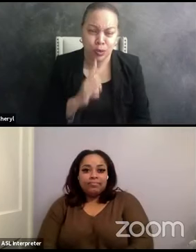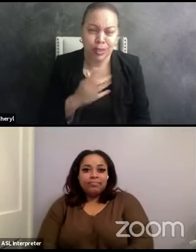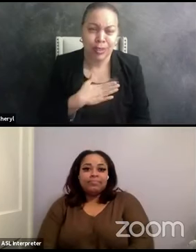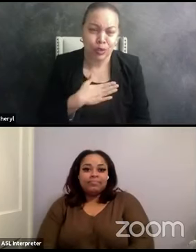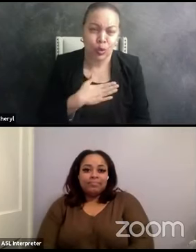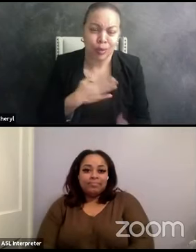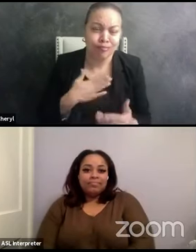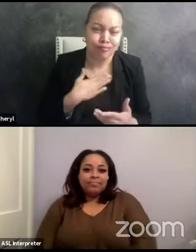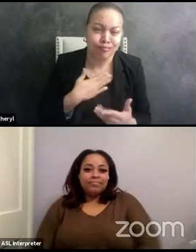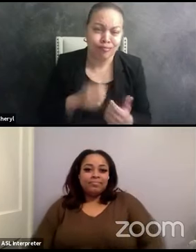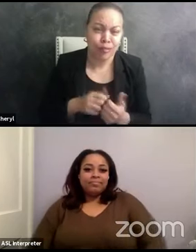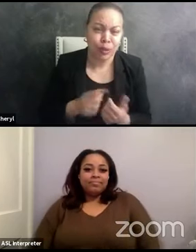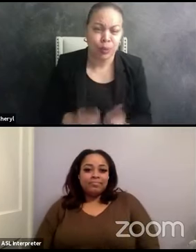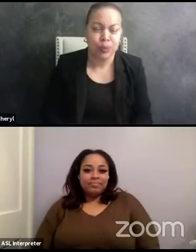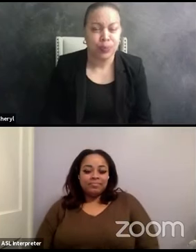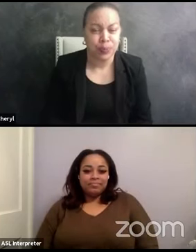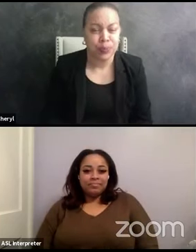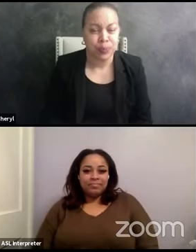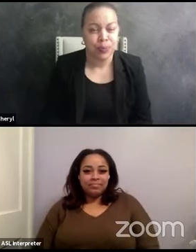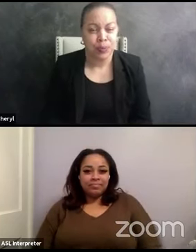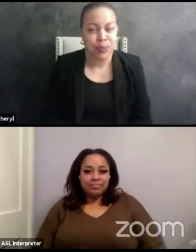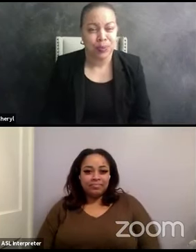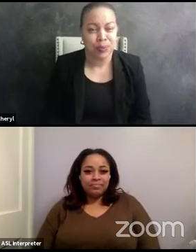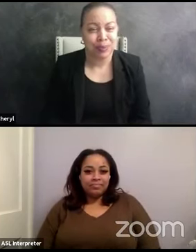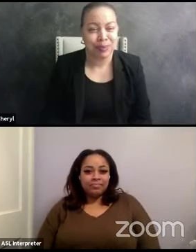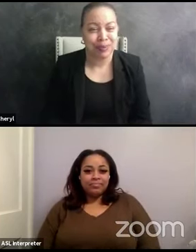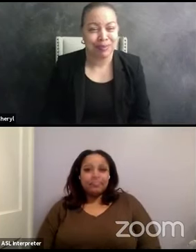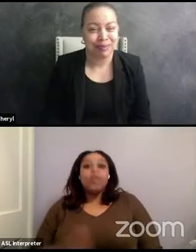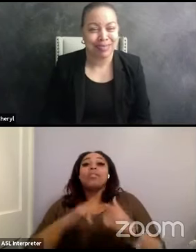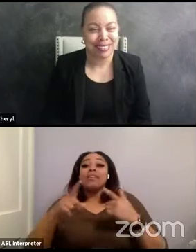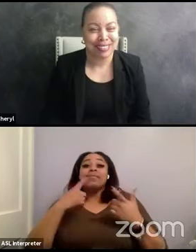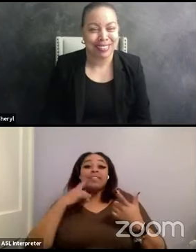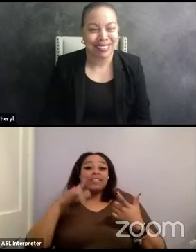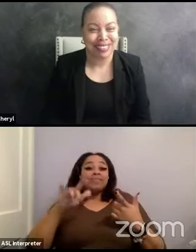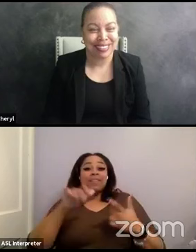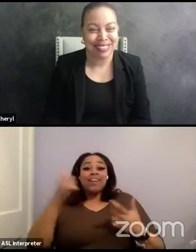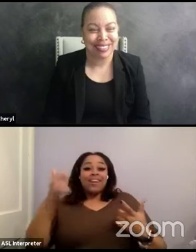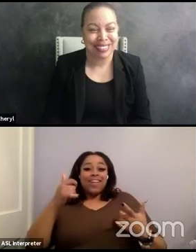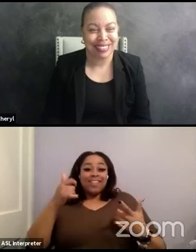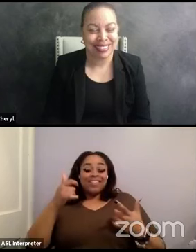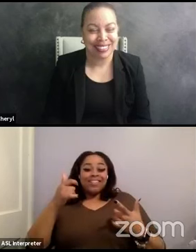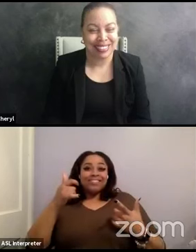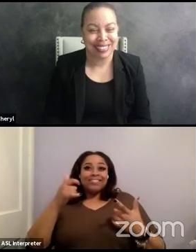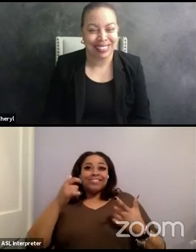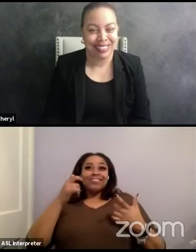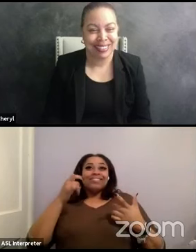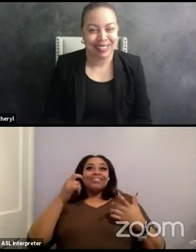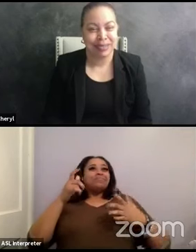it. Thank you. So, with that said, this has been another installation of